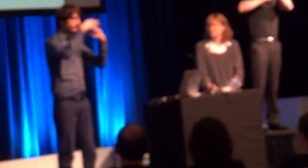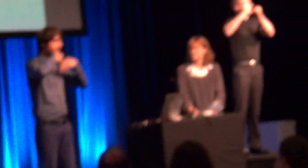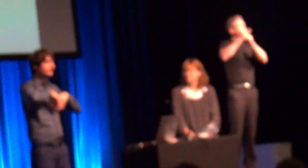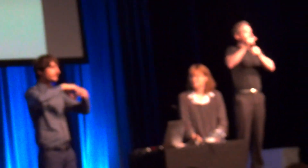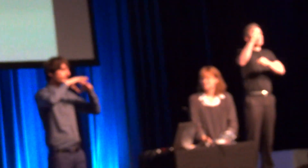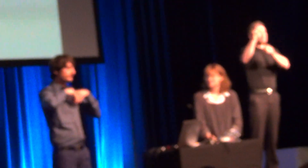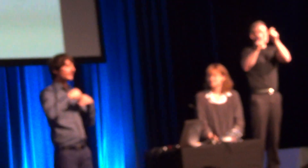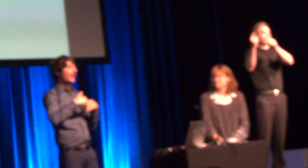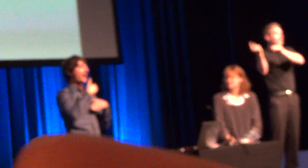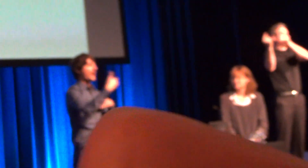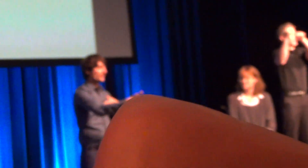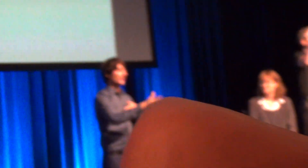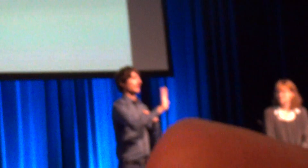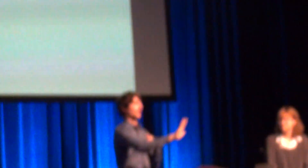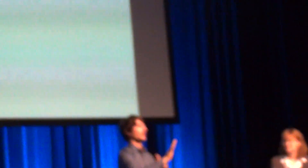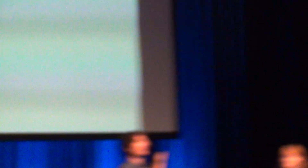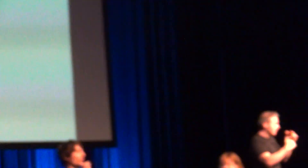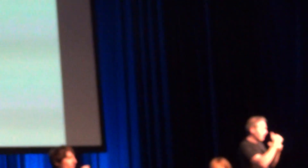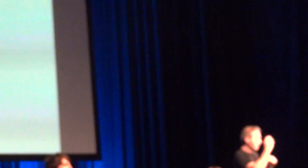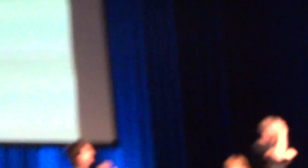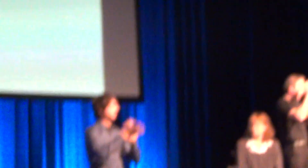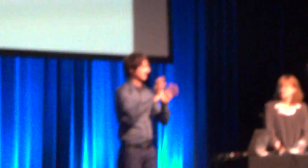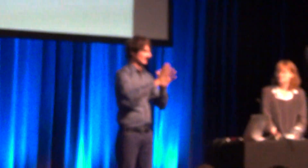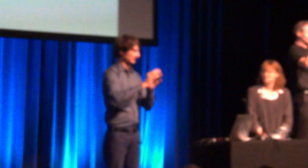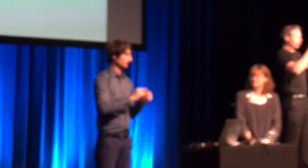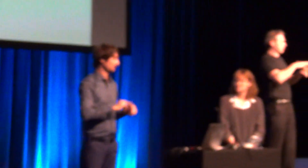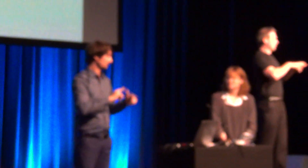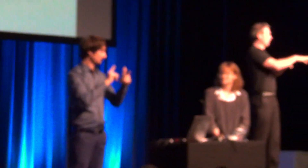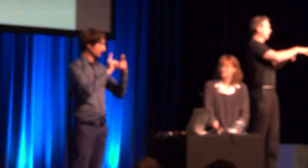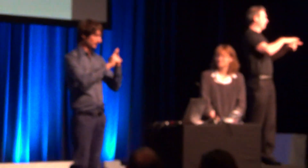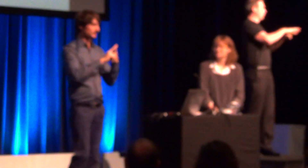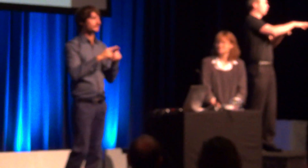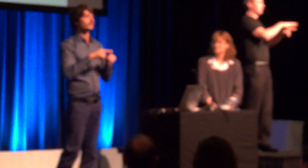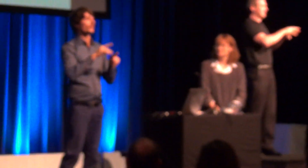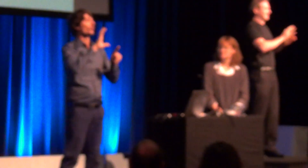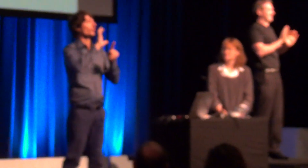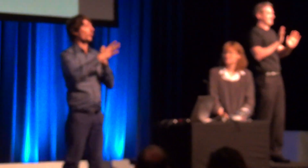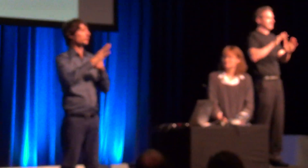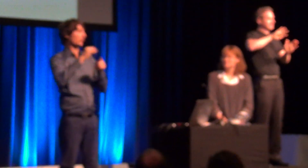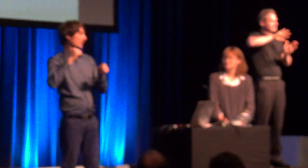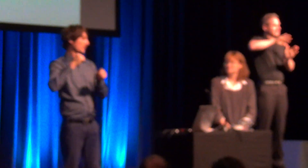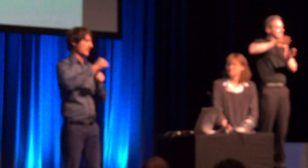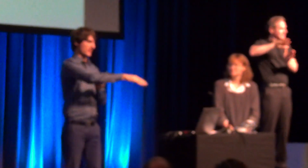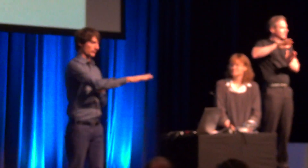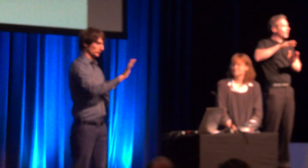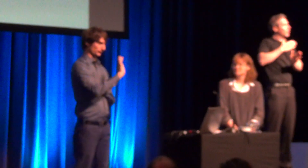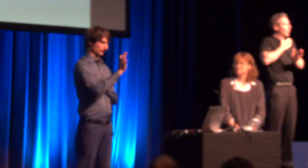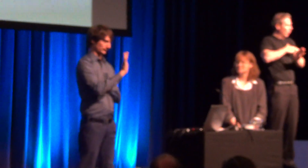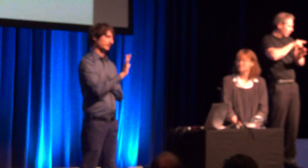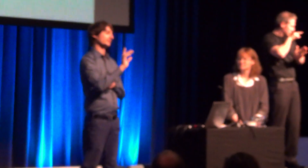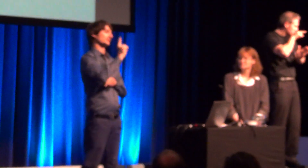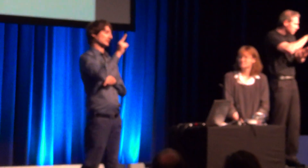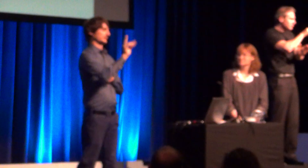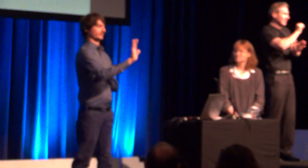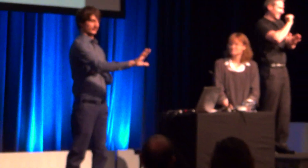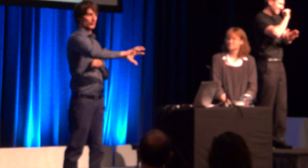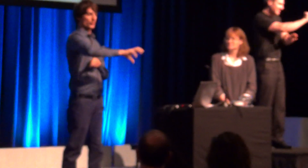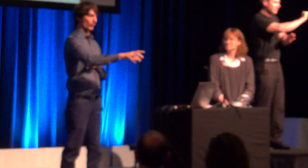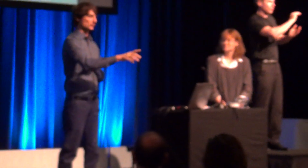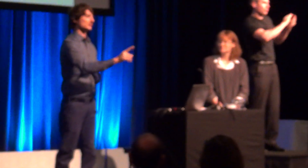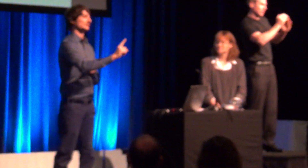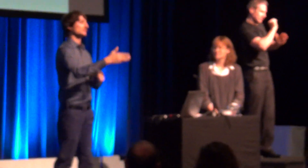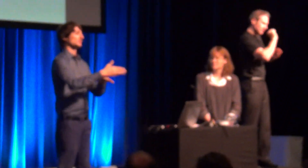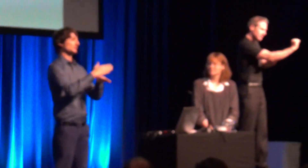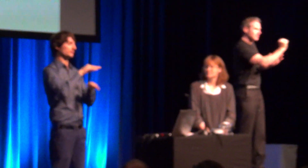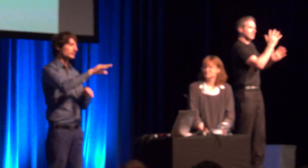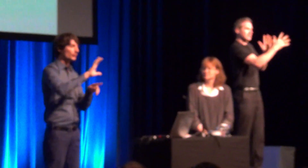overly influence the process. You are really wanting to document the sign language that's used within the community and not